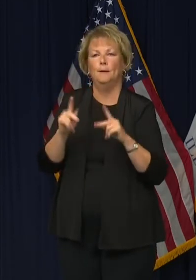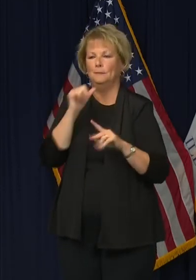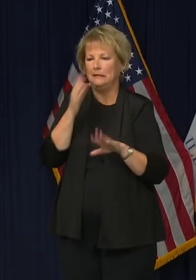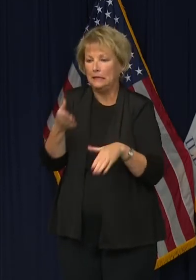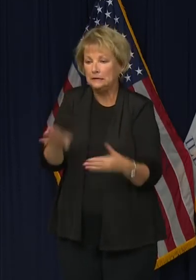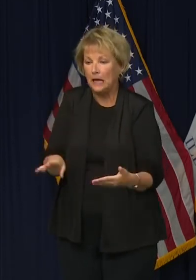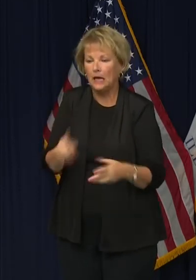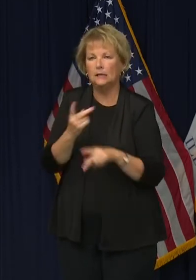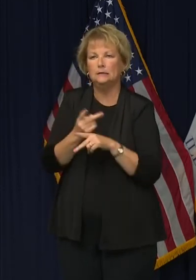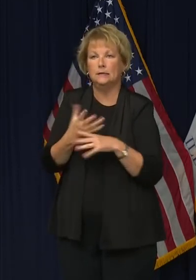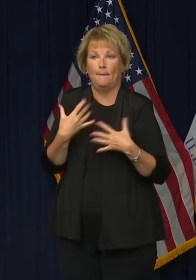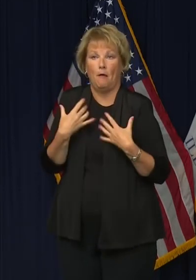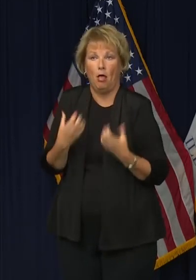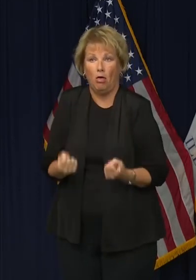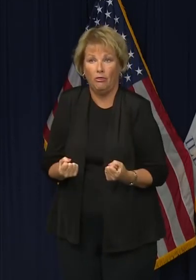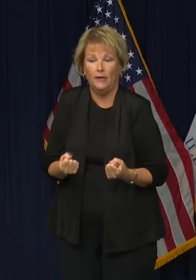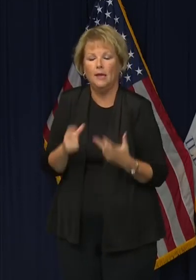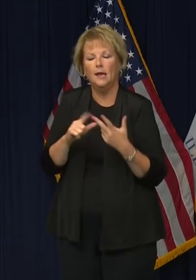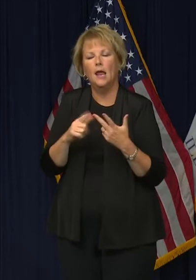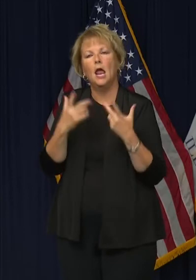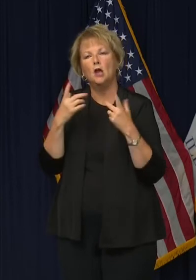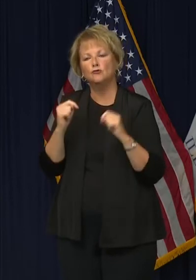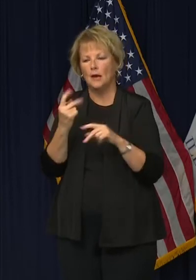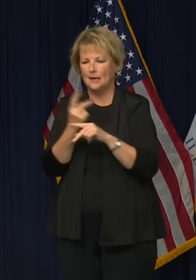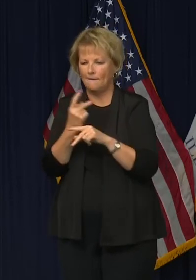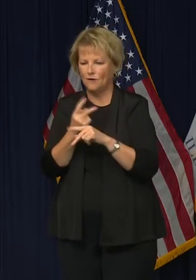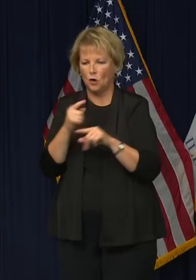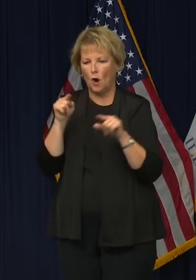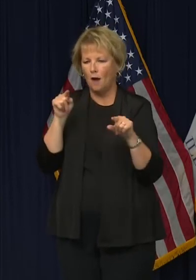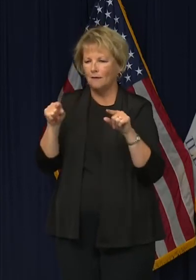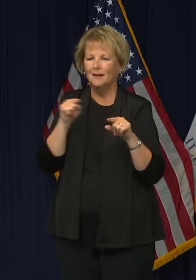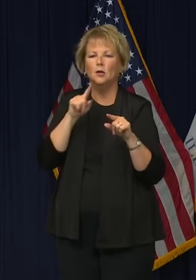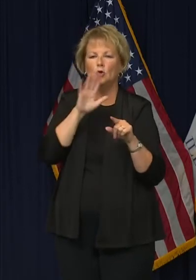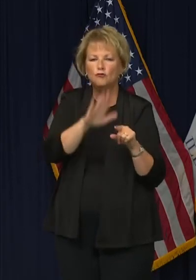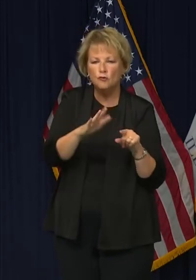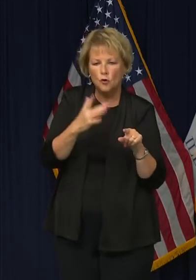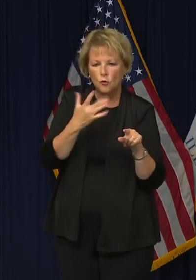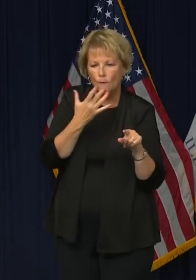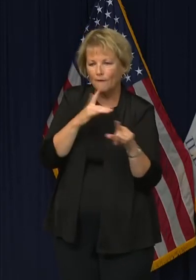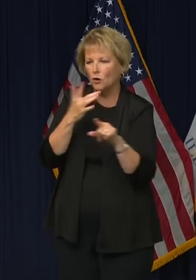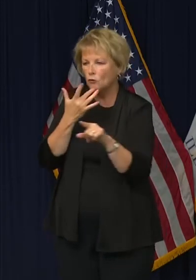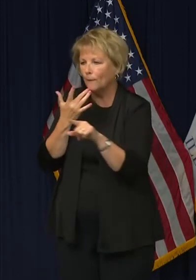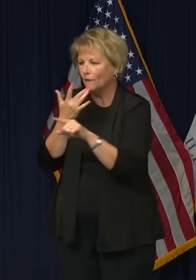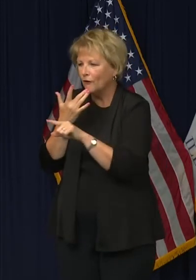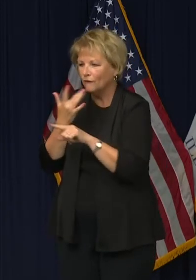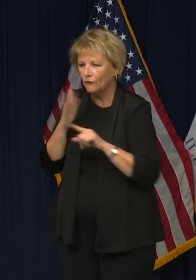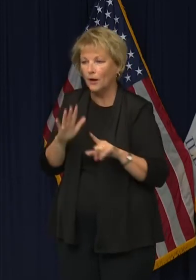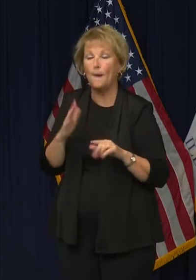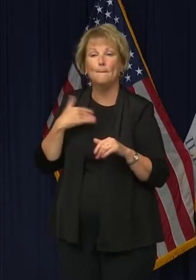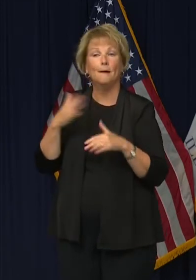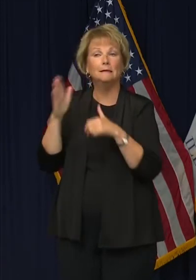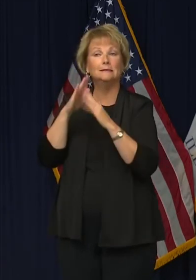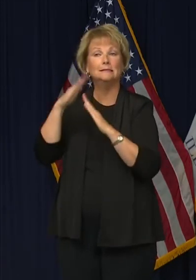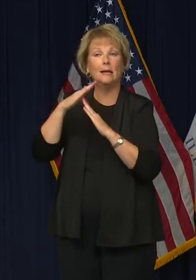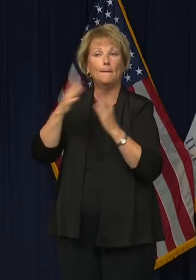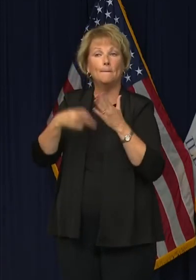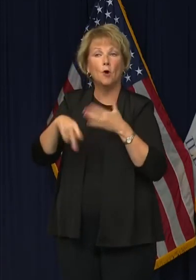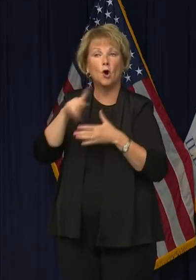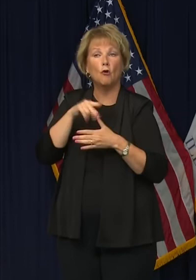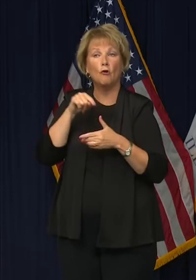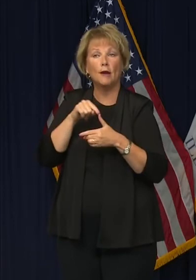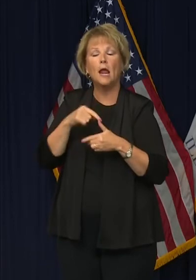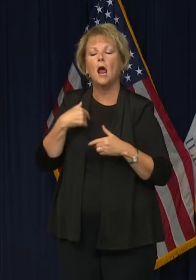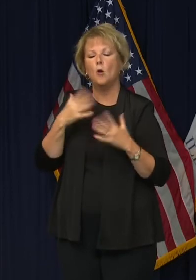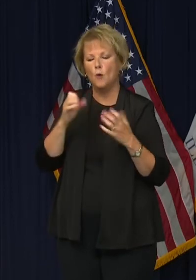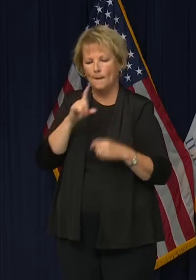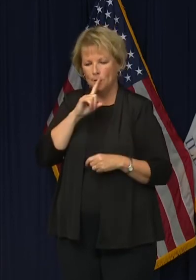preserving people's health, and trying to balance the interests that we all have. Again, highest on that priority list is making